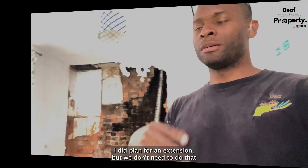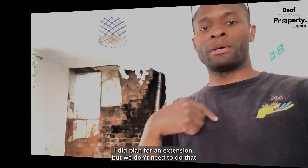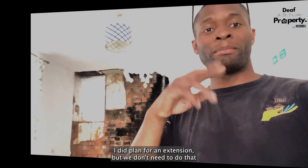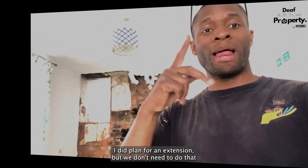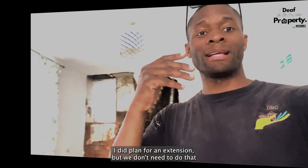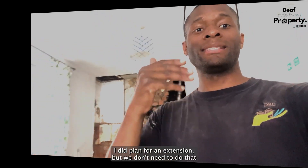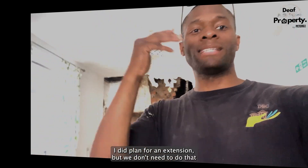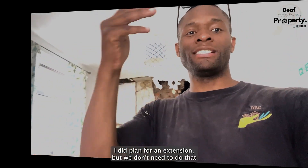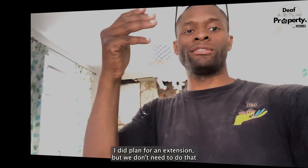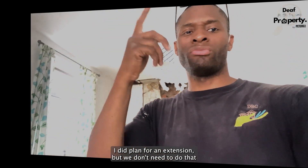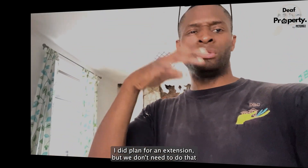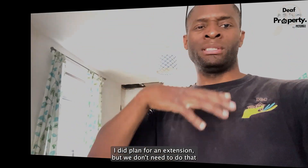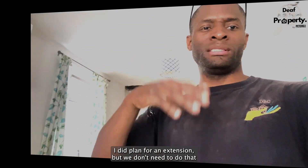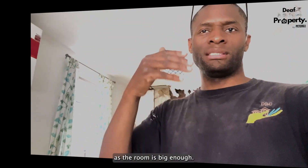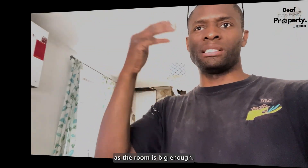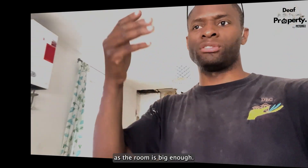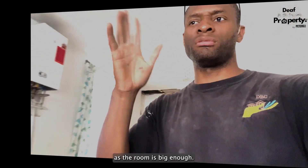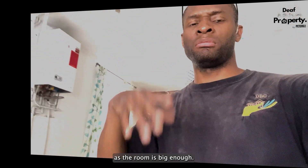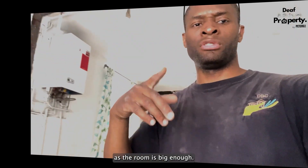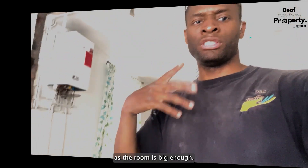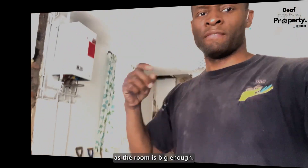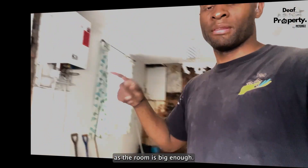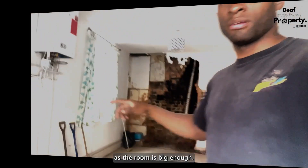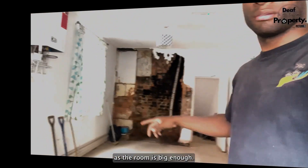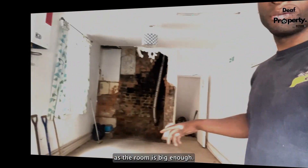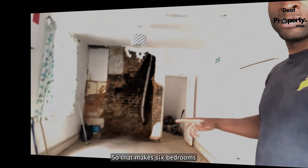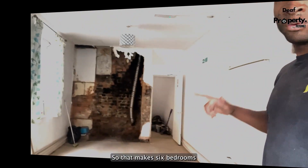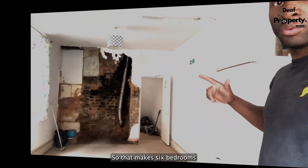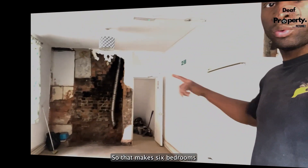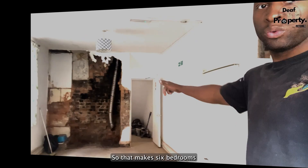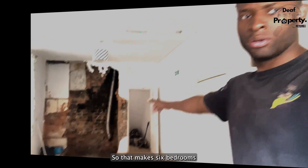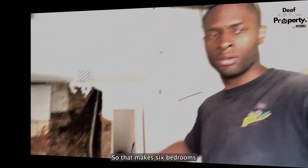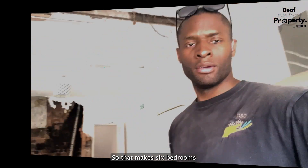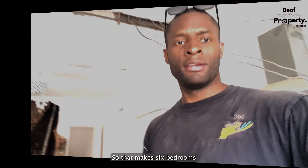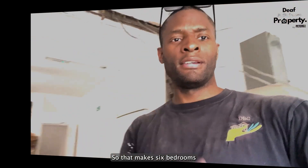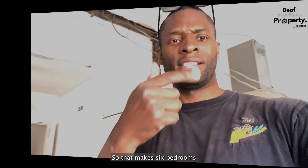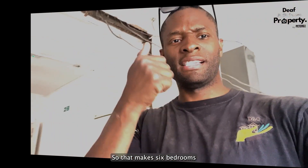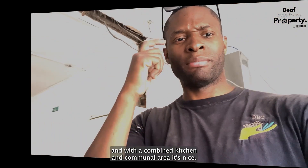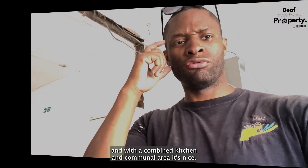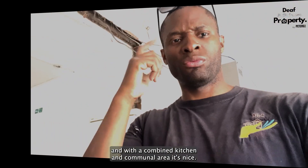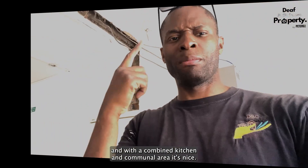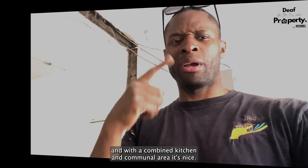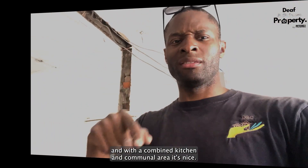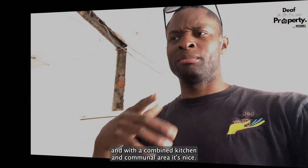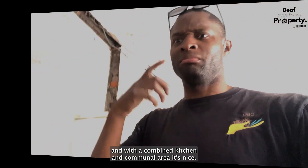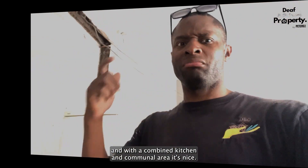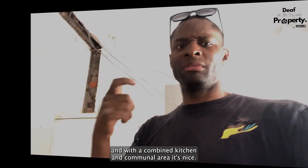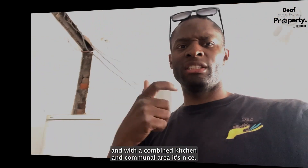did plan for an extension, but we don't need to do that as the room is big enough. So that makes 6 bedrooms and with a combined